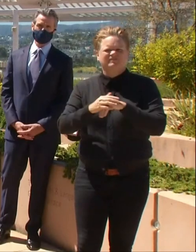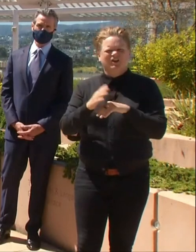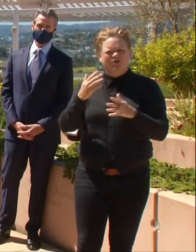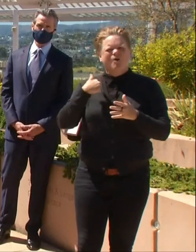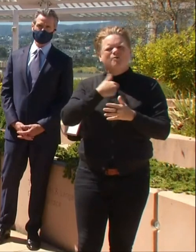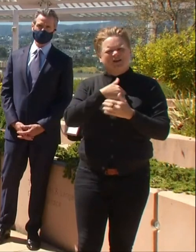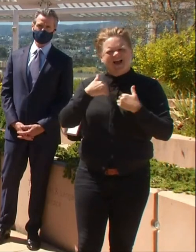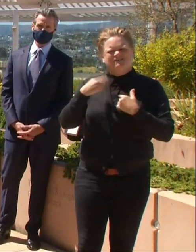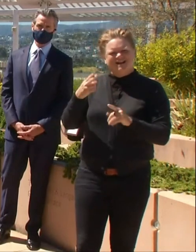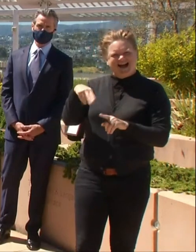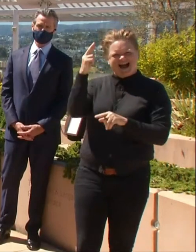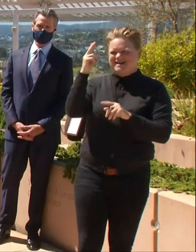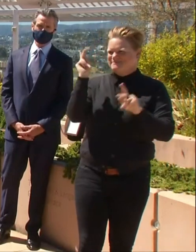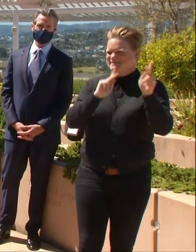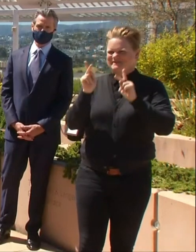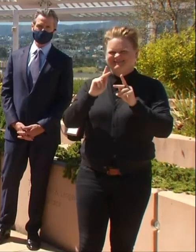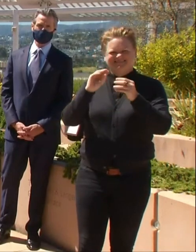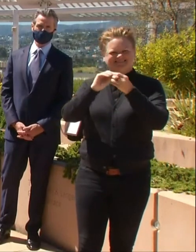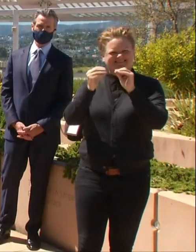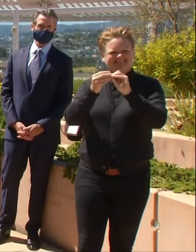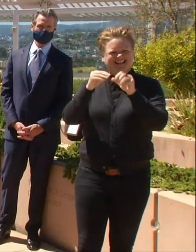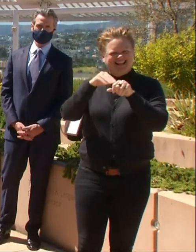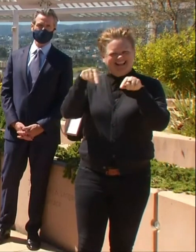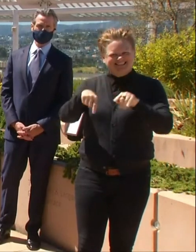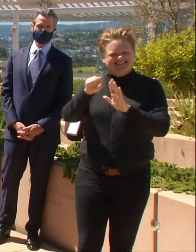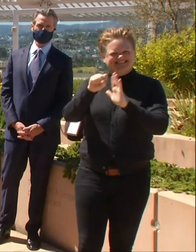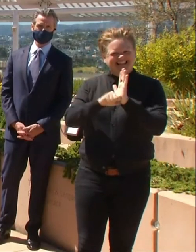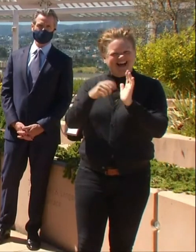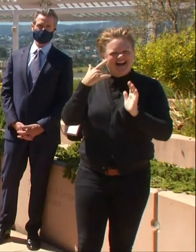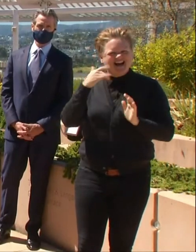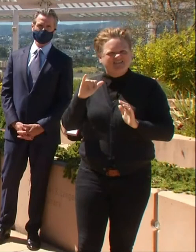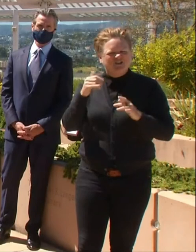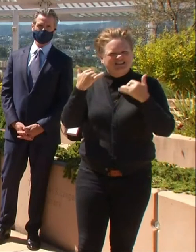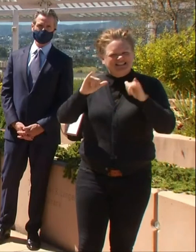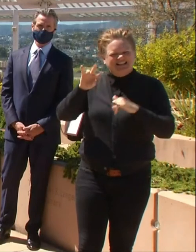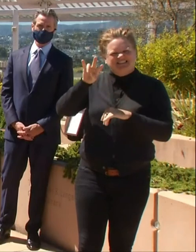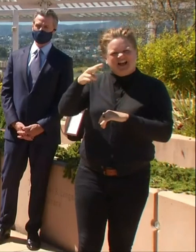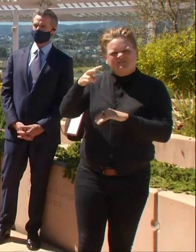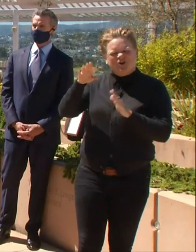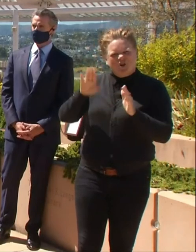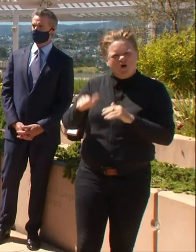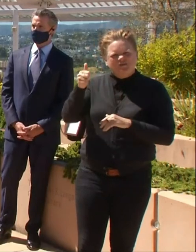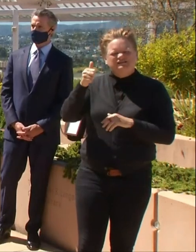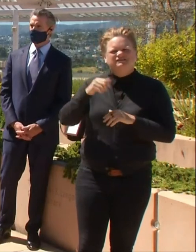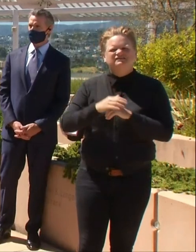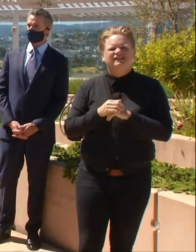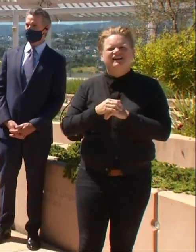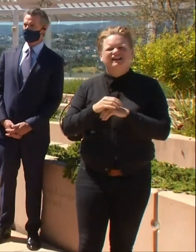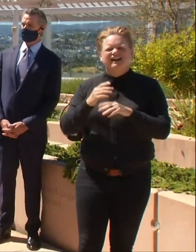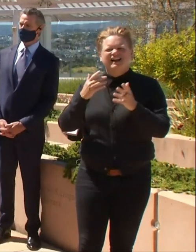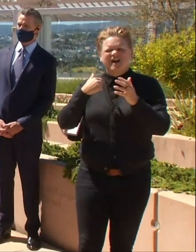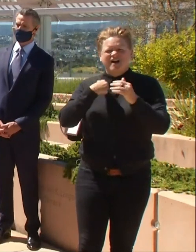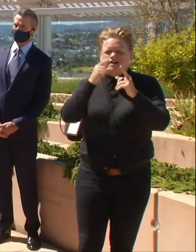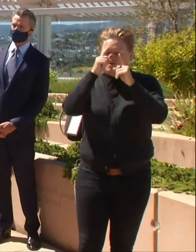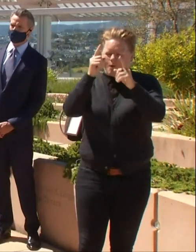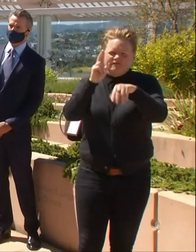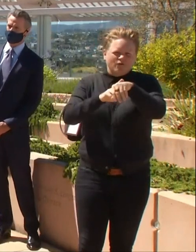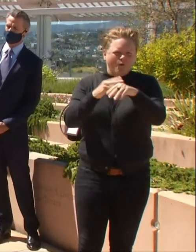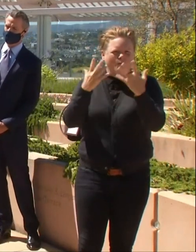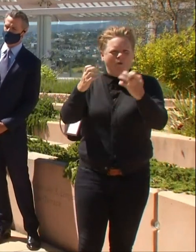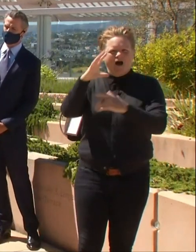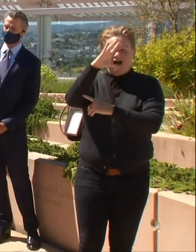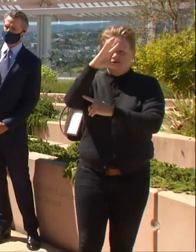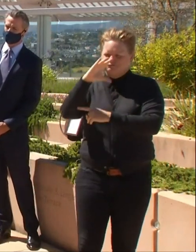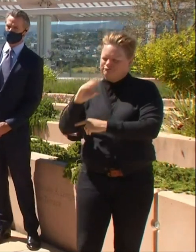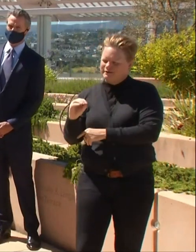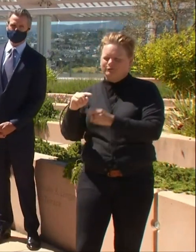So we're succeeding. It doesn't mean we're going to go to zero, although certainly we're always looking for ways to make things better. And with a new administration